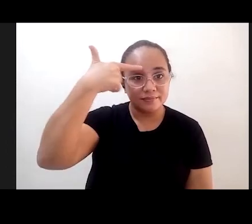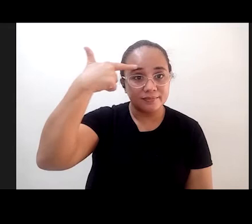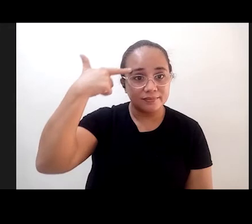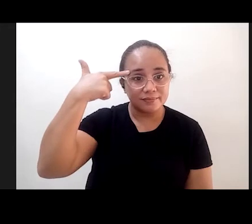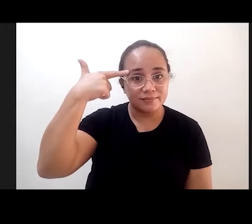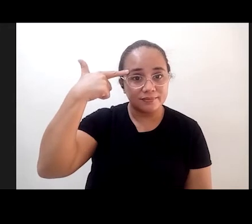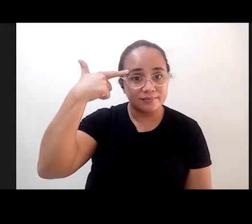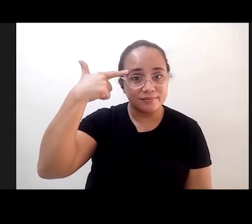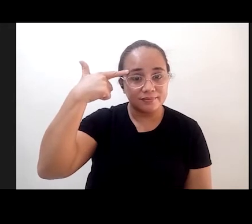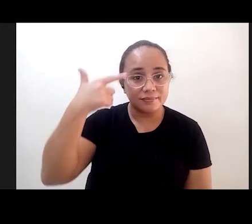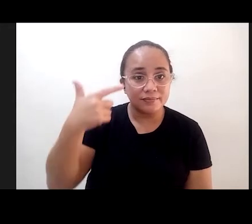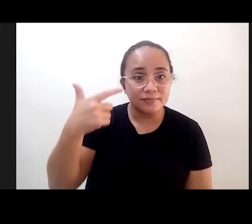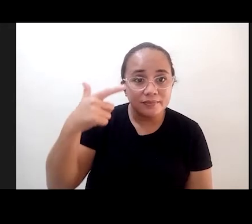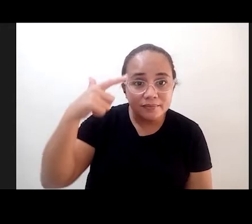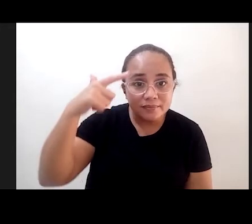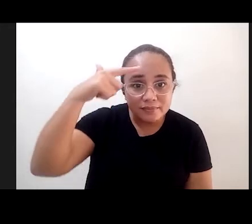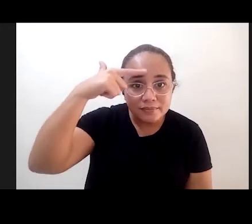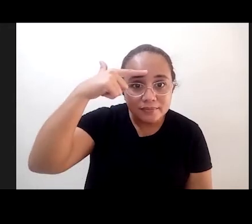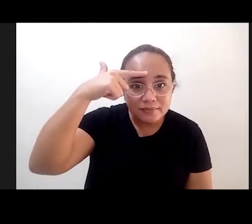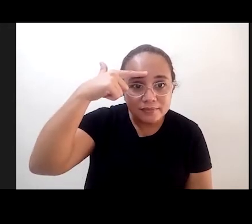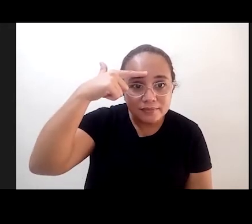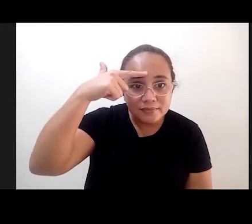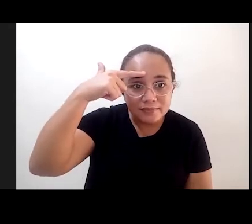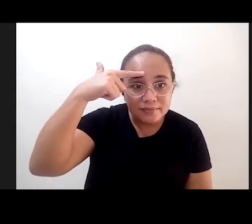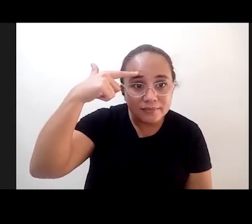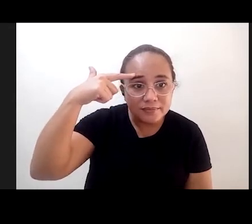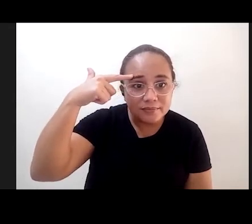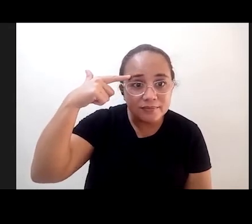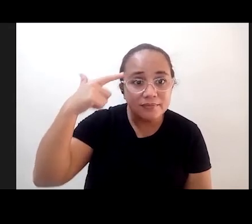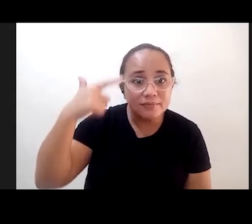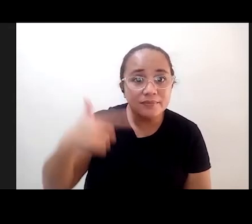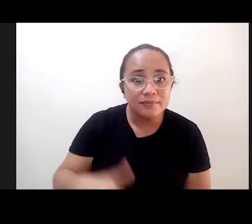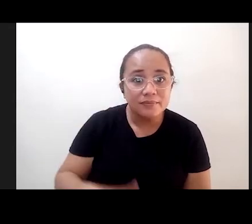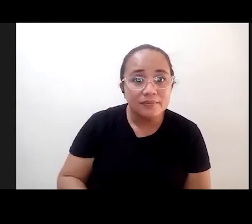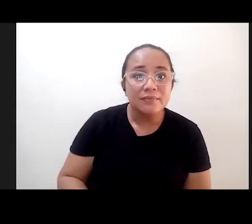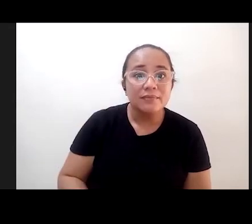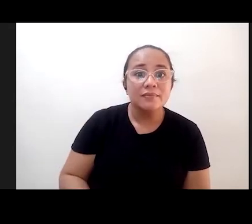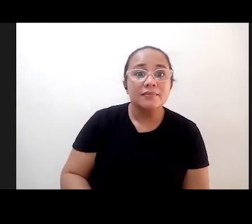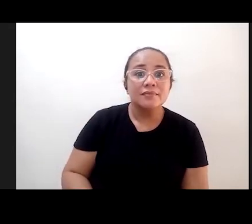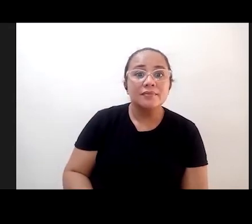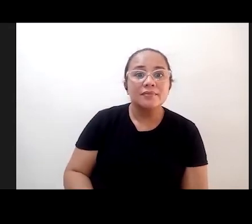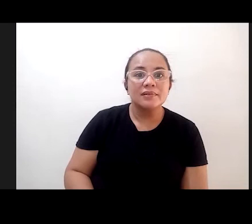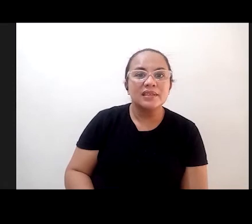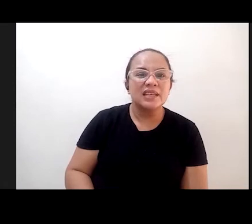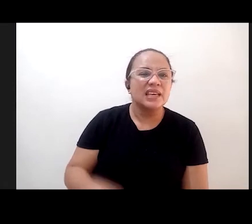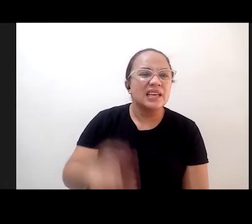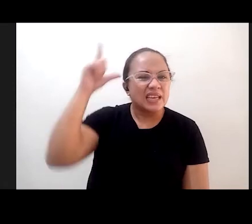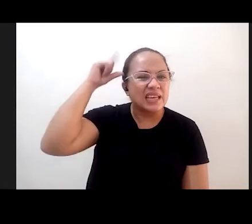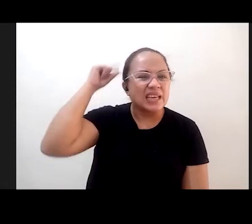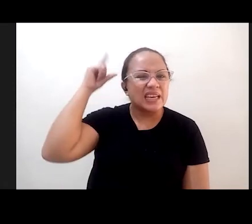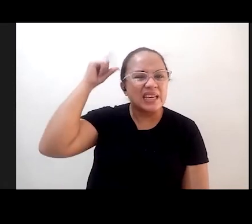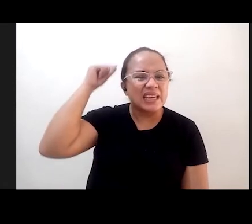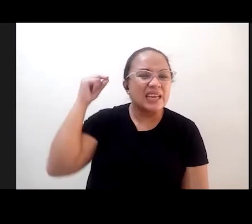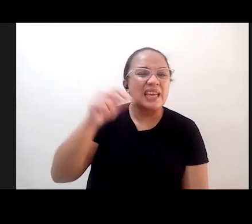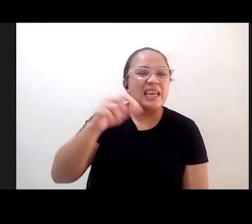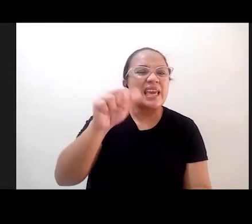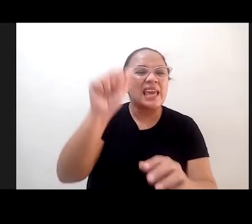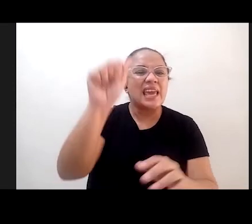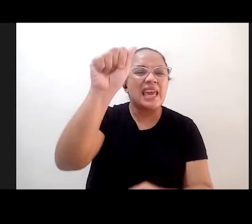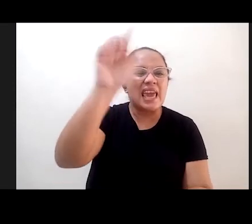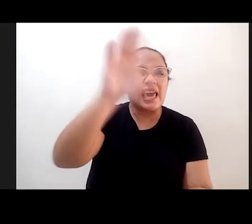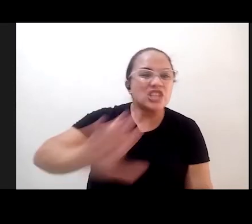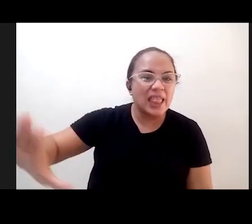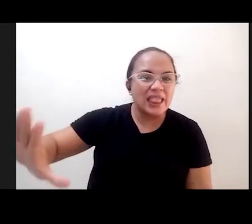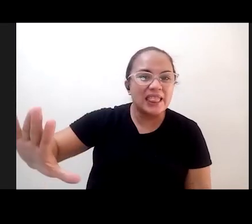No, not, yeah. This sign is more Asian sign, but this sign and